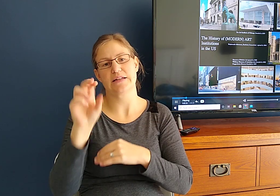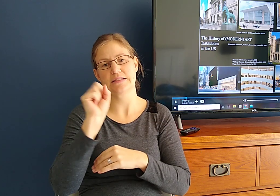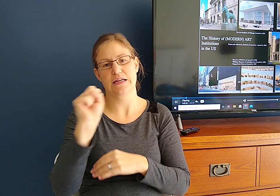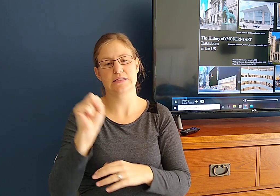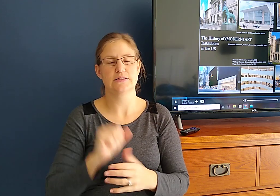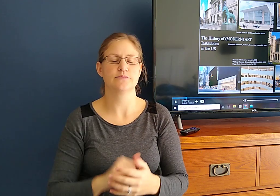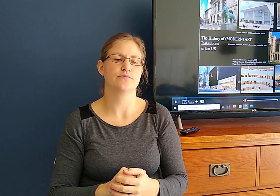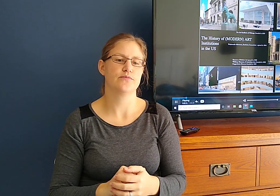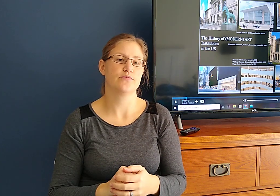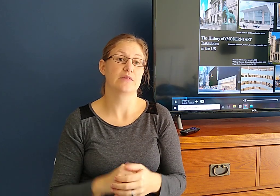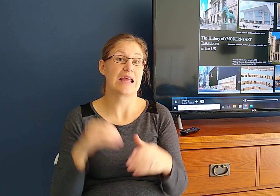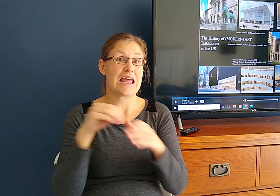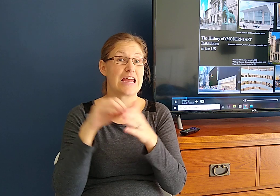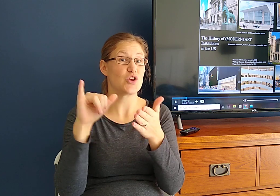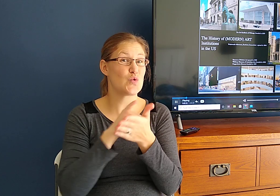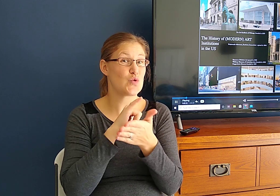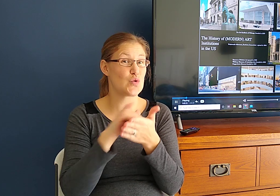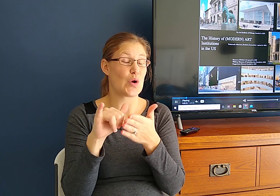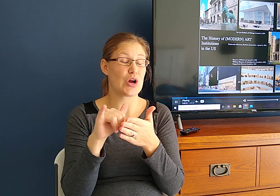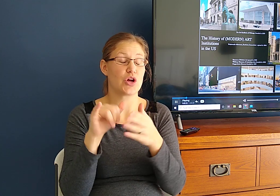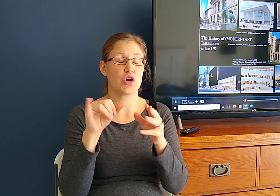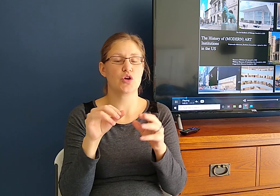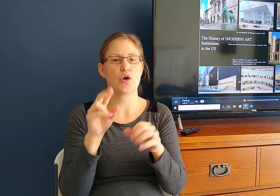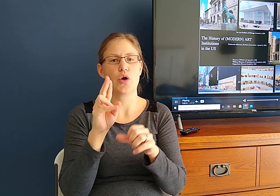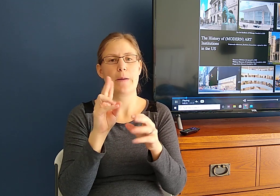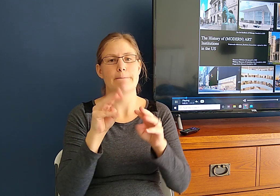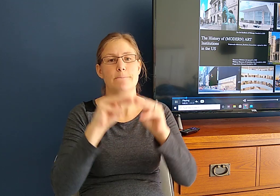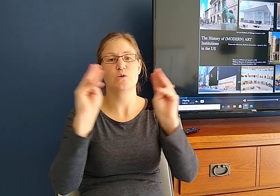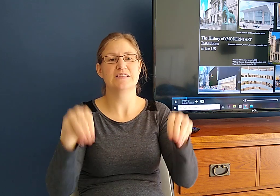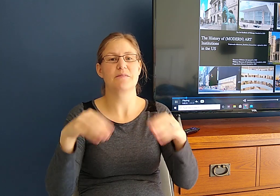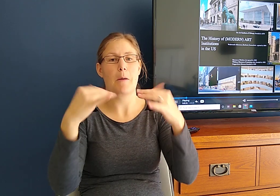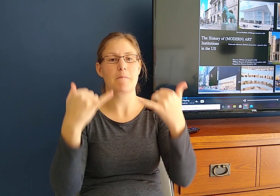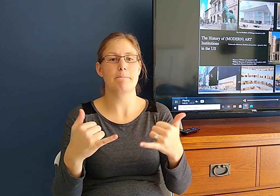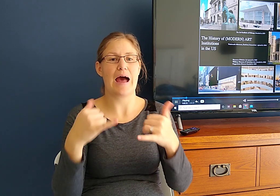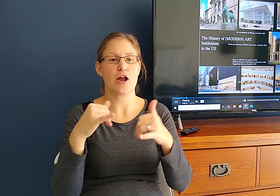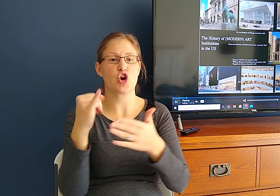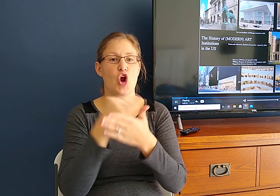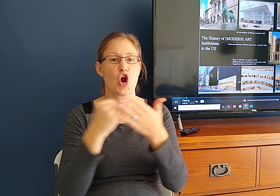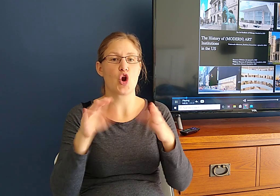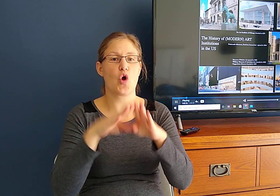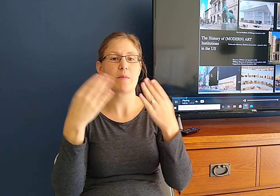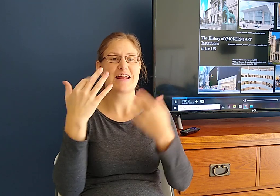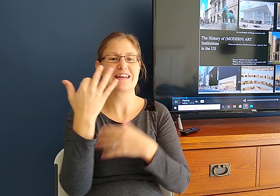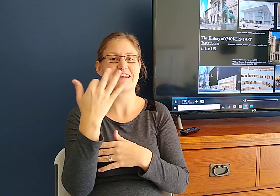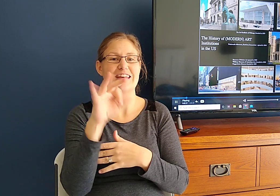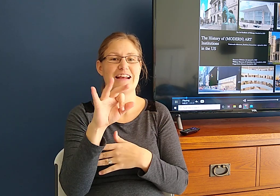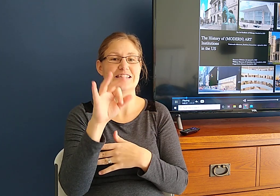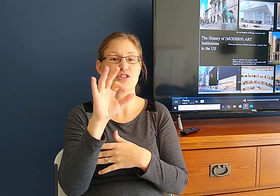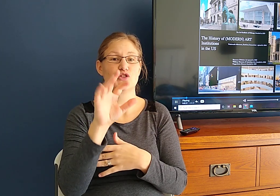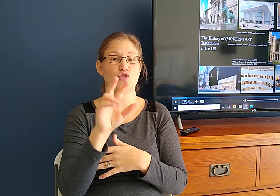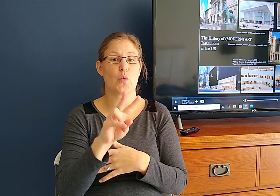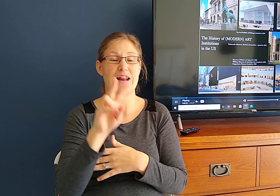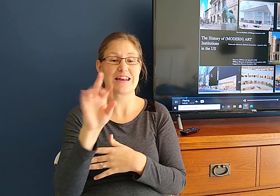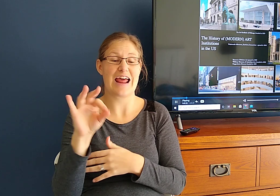In New York, the Museum of Modern Art opened in 1929, and its first successful loan